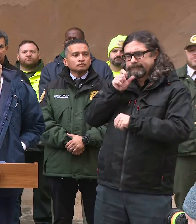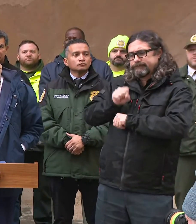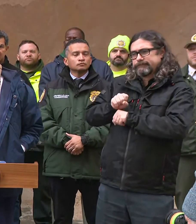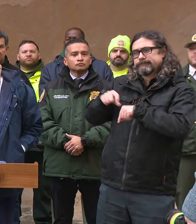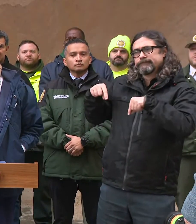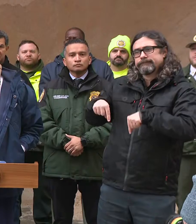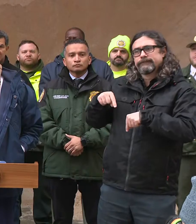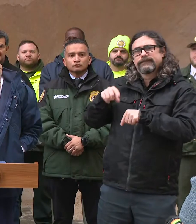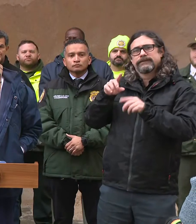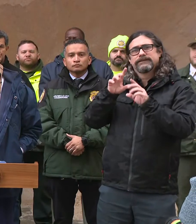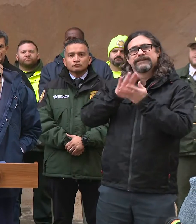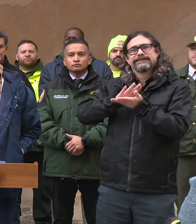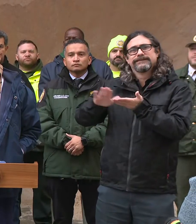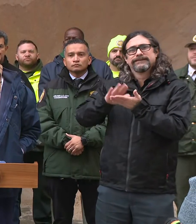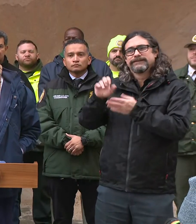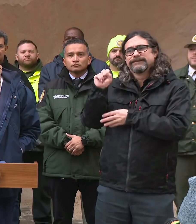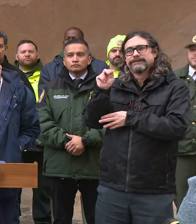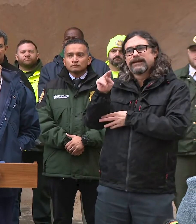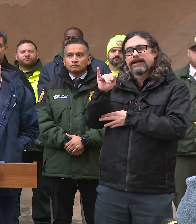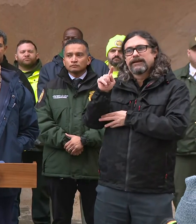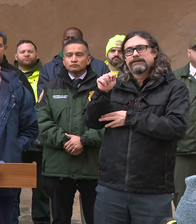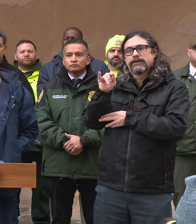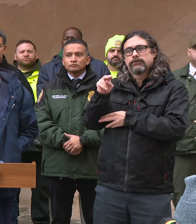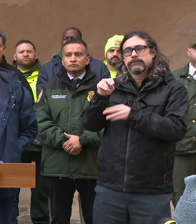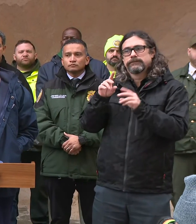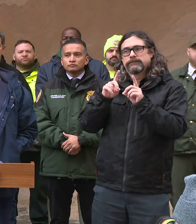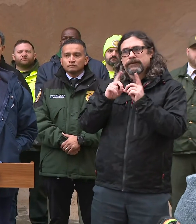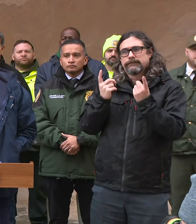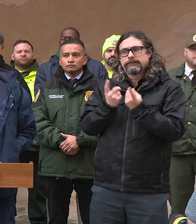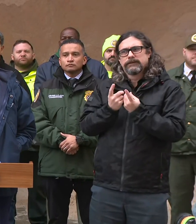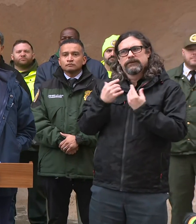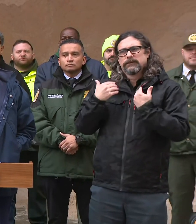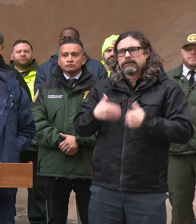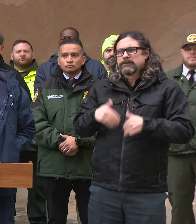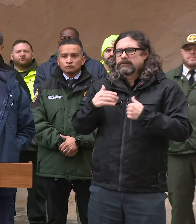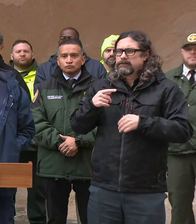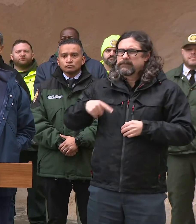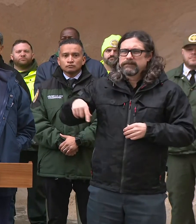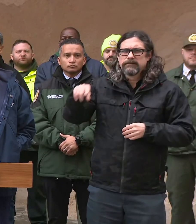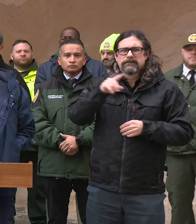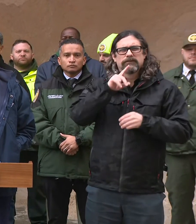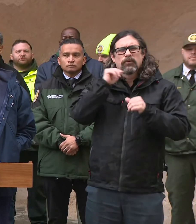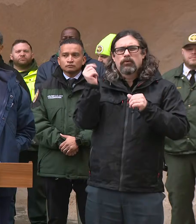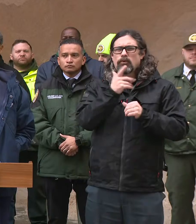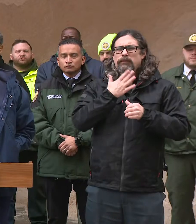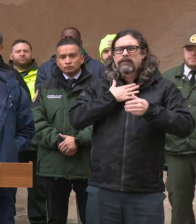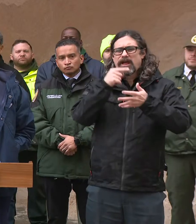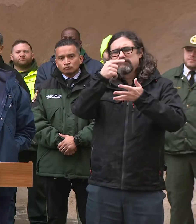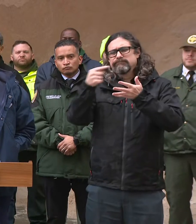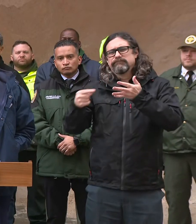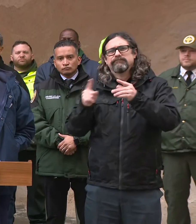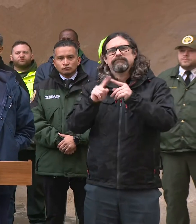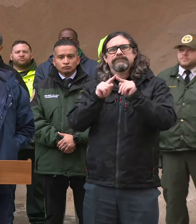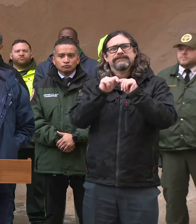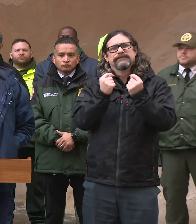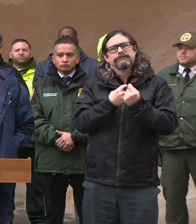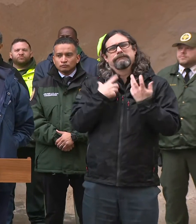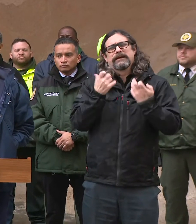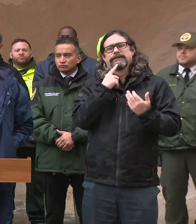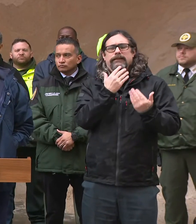OEM, DOT, and just the team. And oftentimes, Commissioner Iscol raised the point